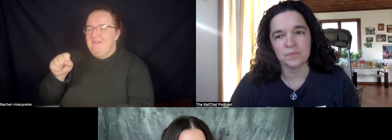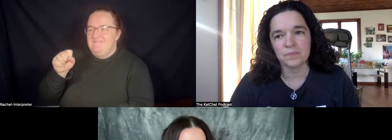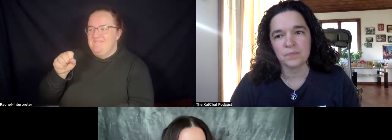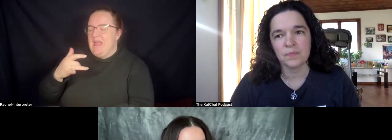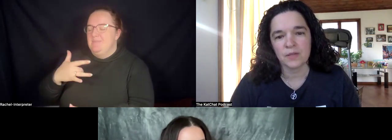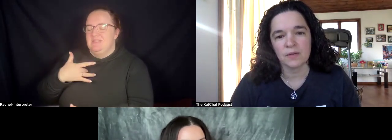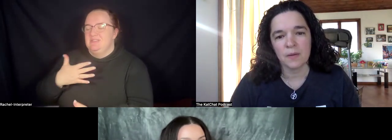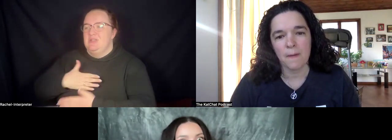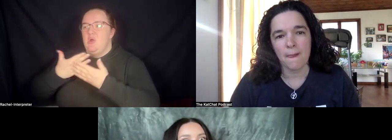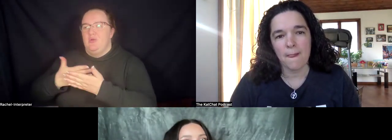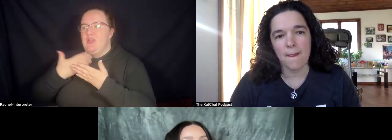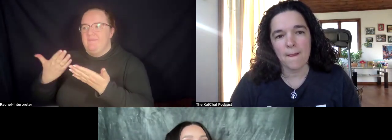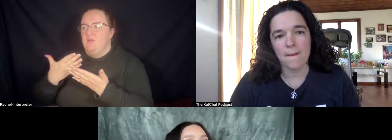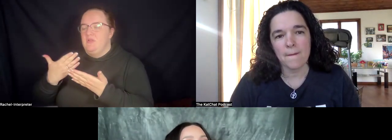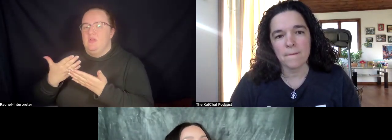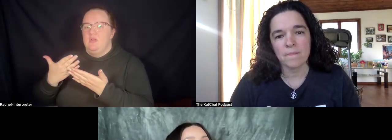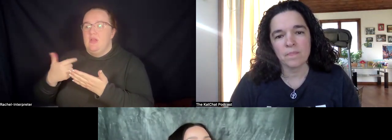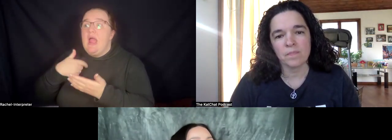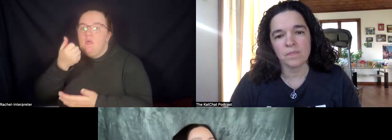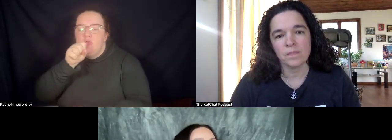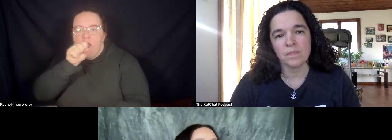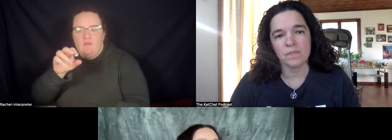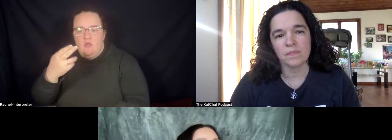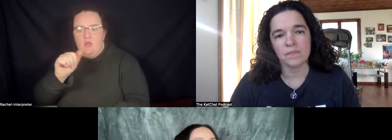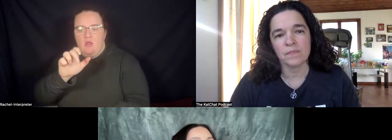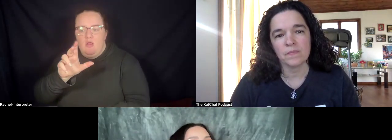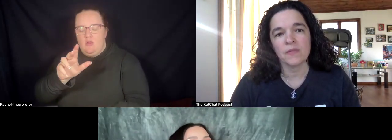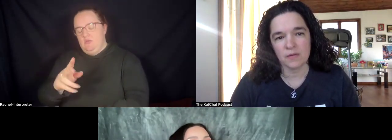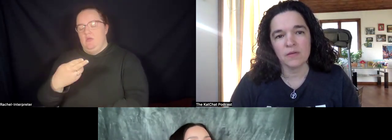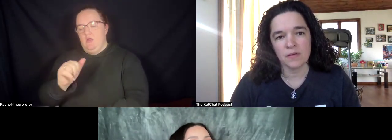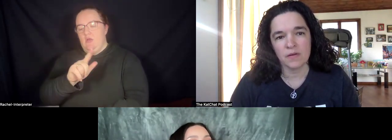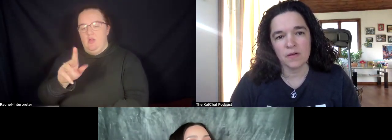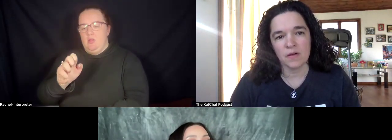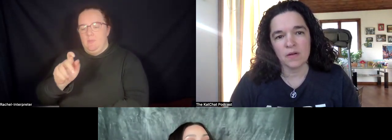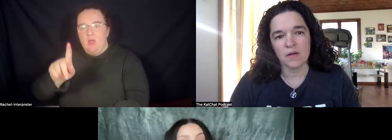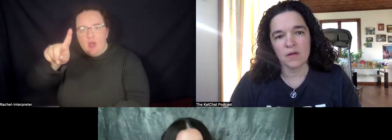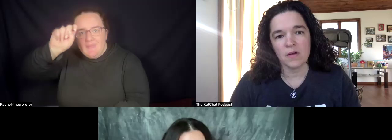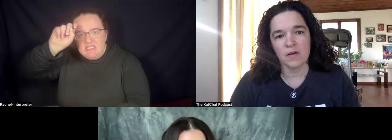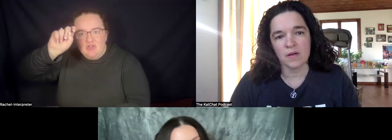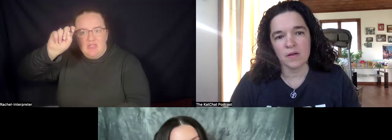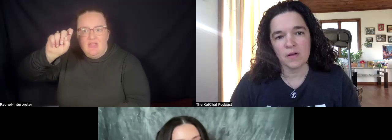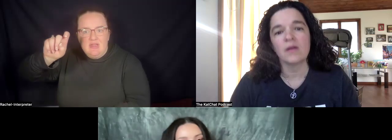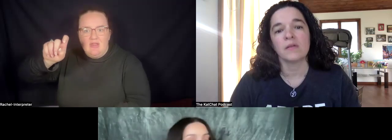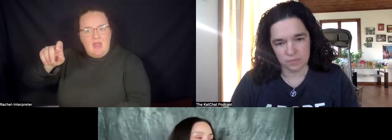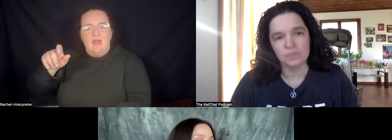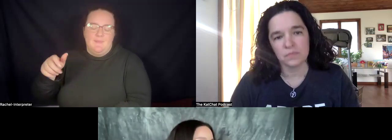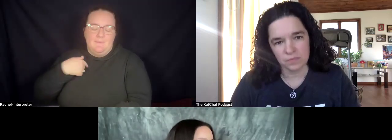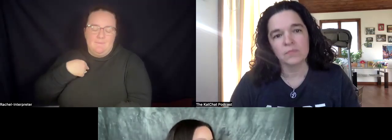and grateful for where I am. I'd love to do a Hallmark mystery. And I also love being the